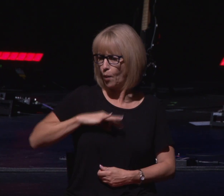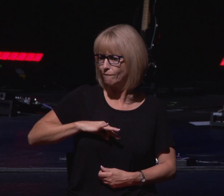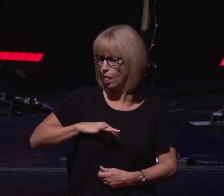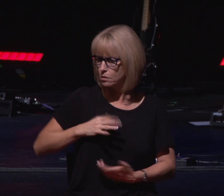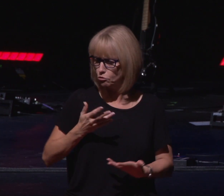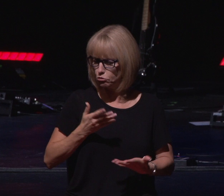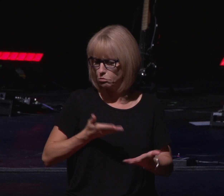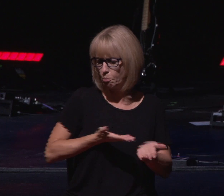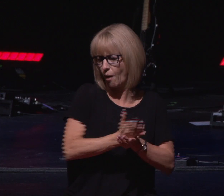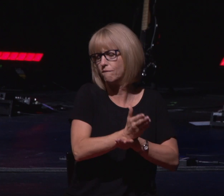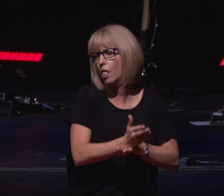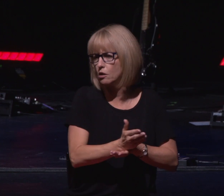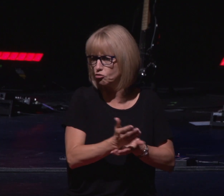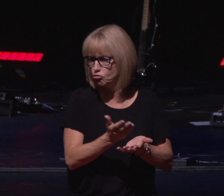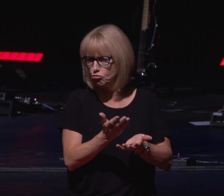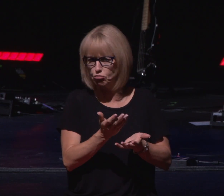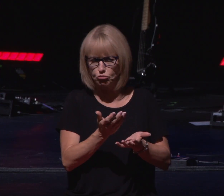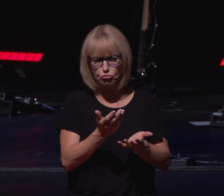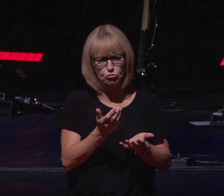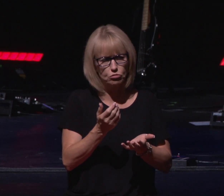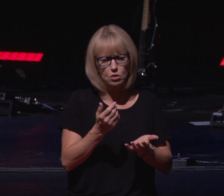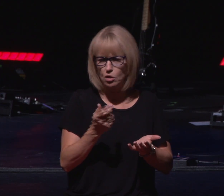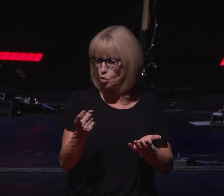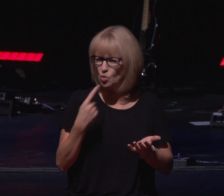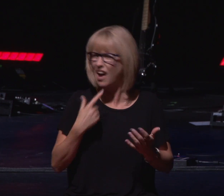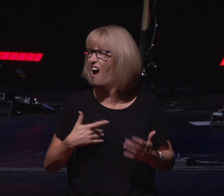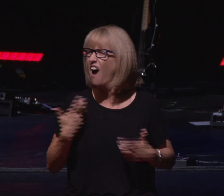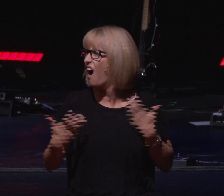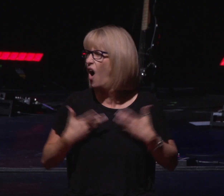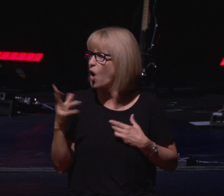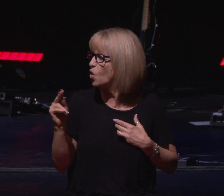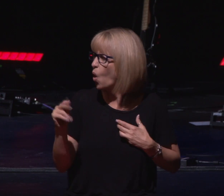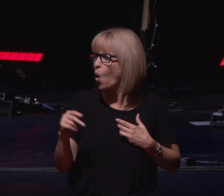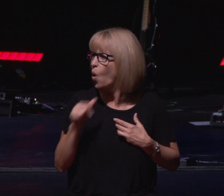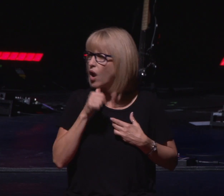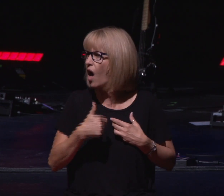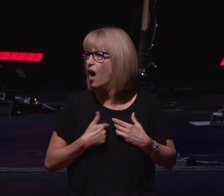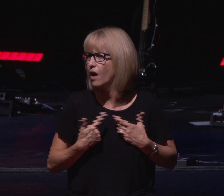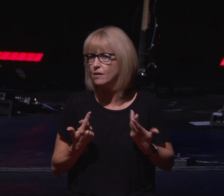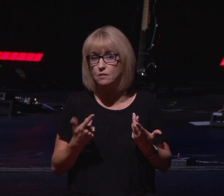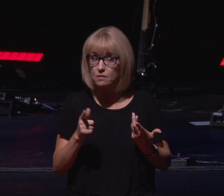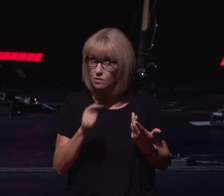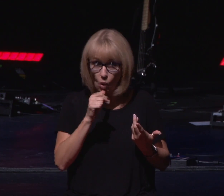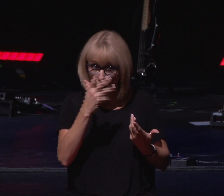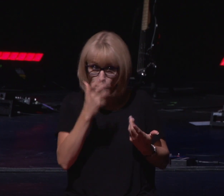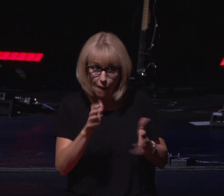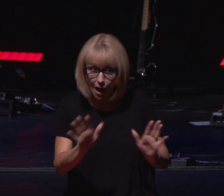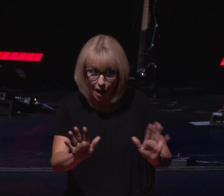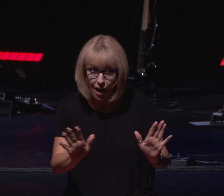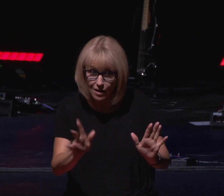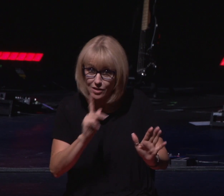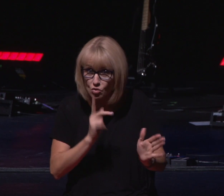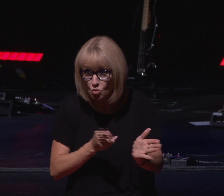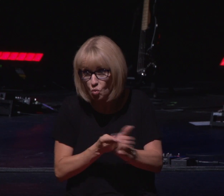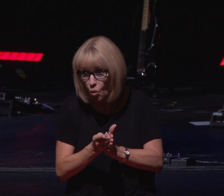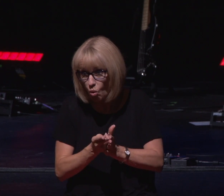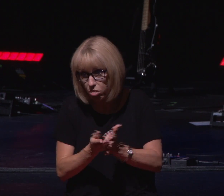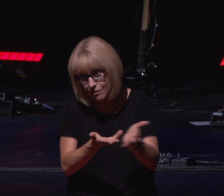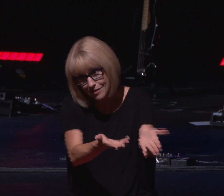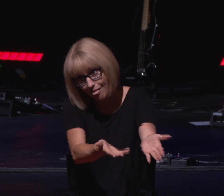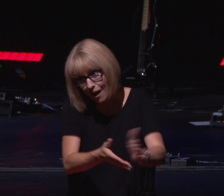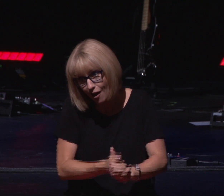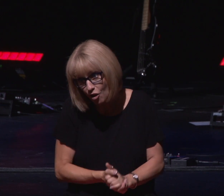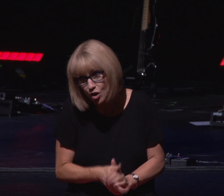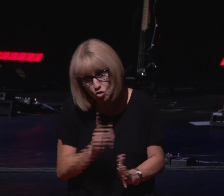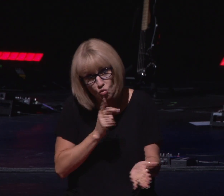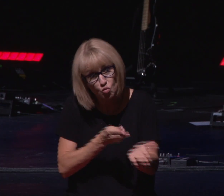of you. It just riles in you, because we see it politically used in a bad way. You're going to get mad about it, but it is a truth. It's there.